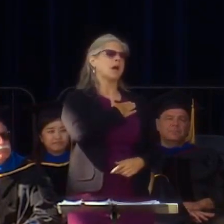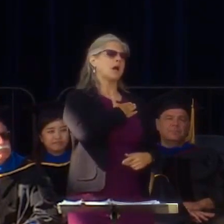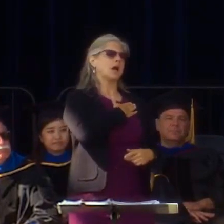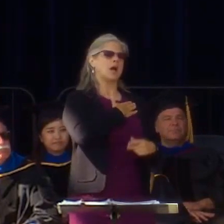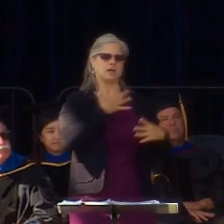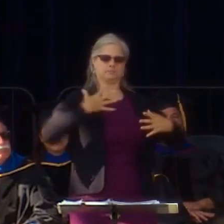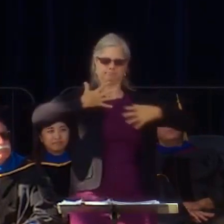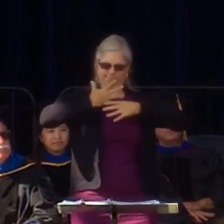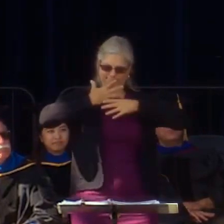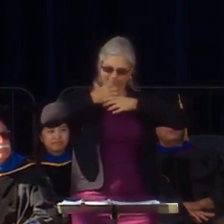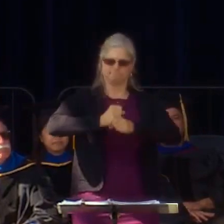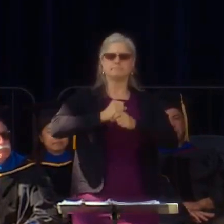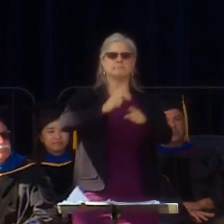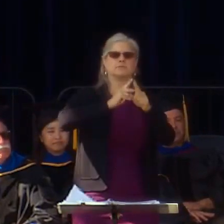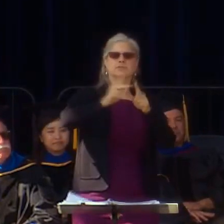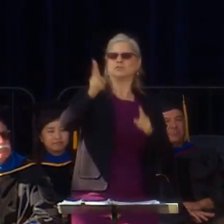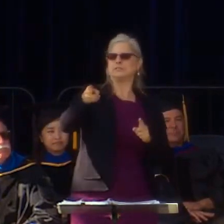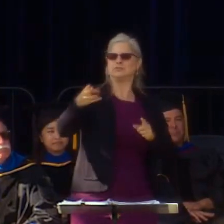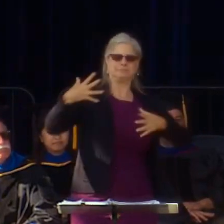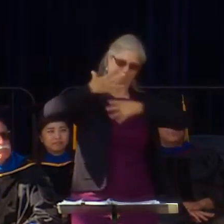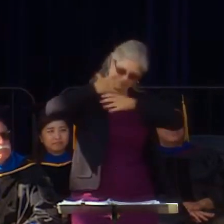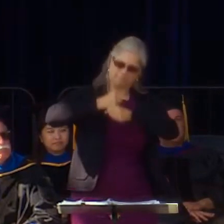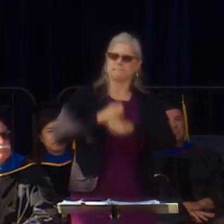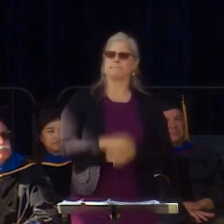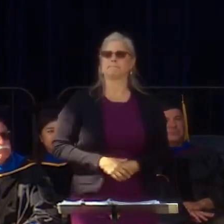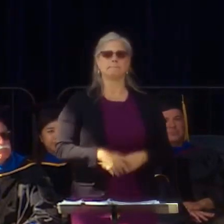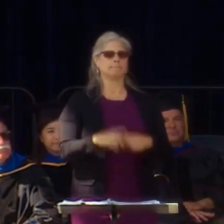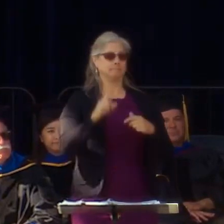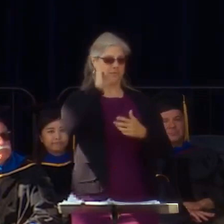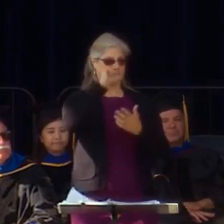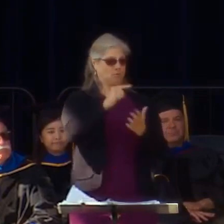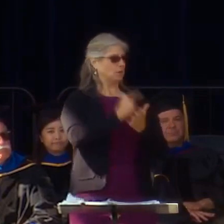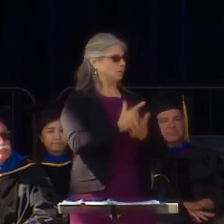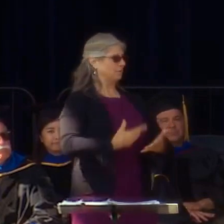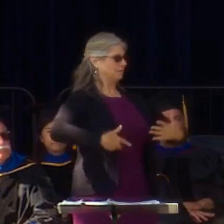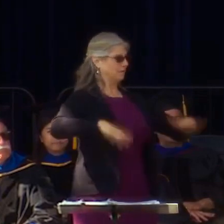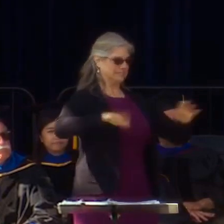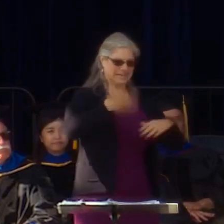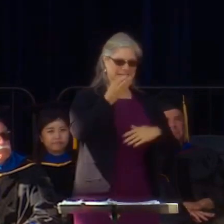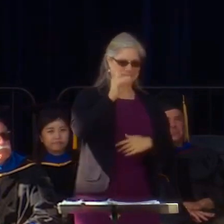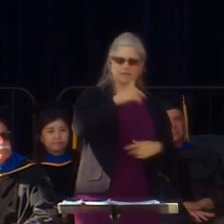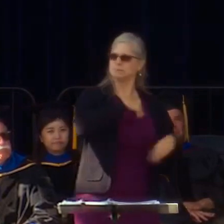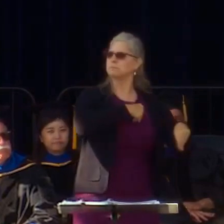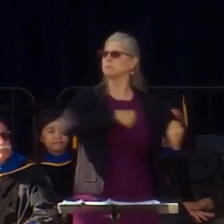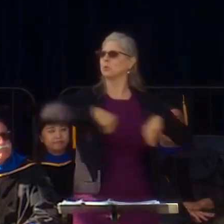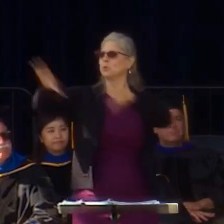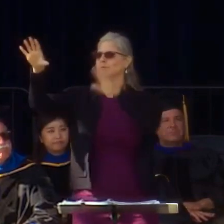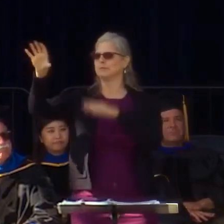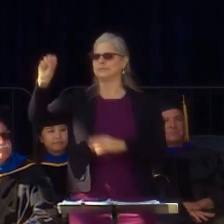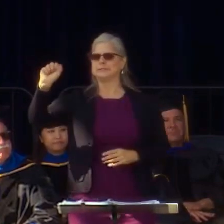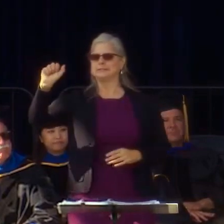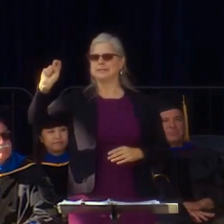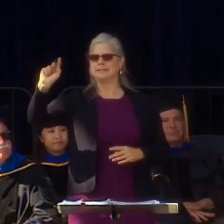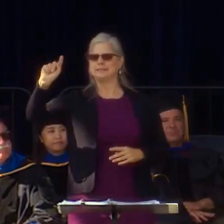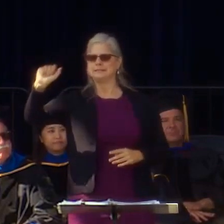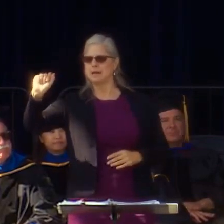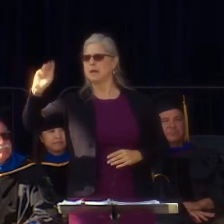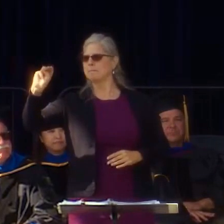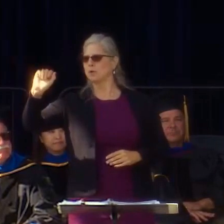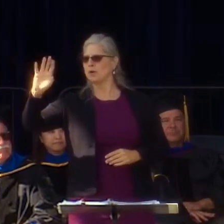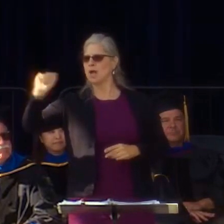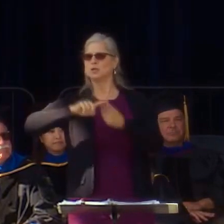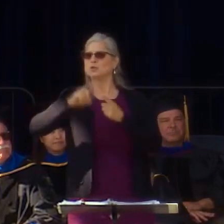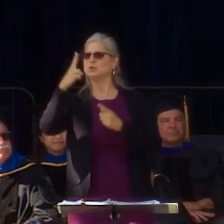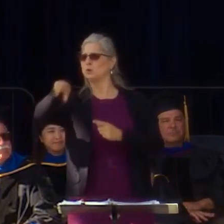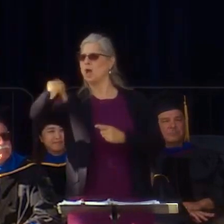stroke capsule professional history. The day after graduation, I moved to Santa Monica into an apartment with